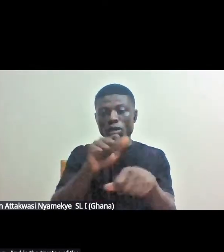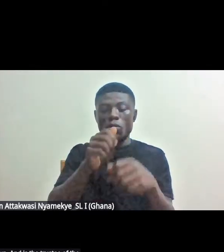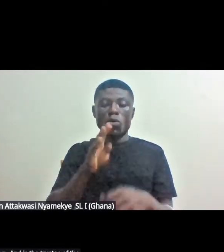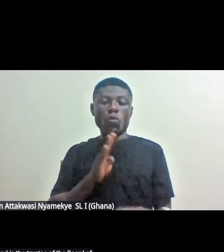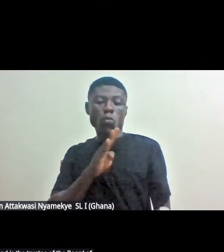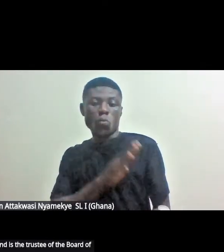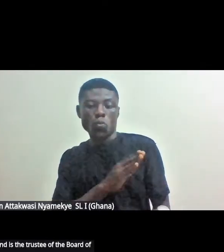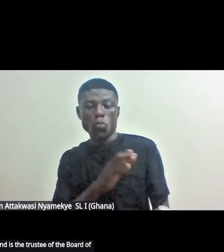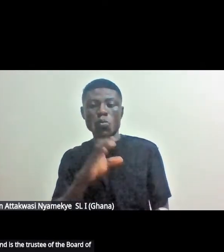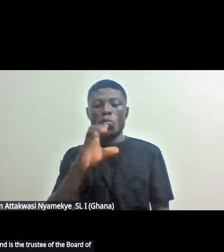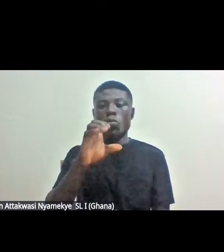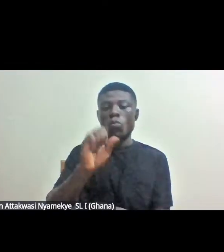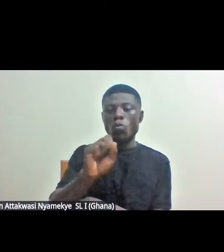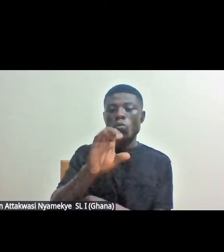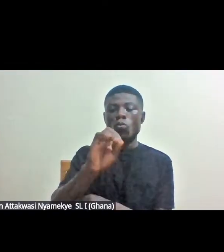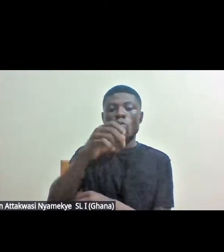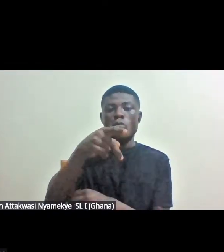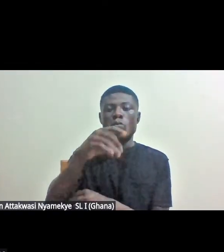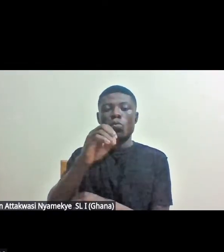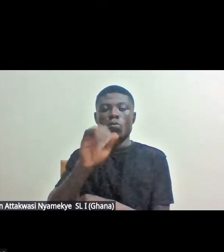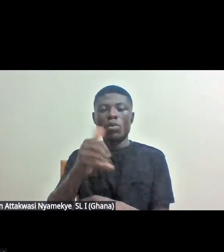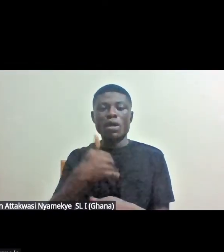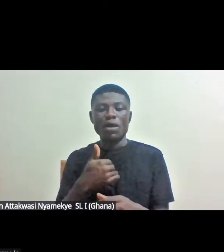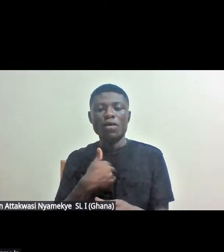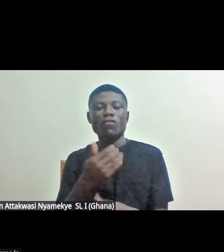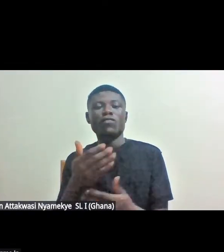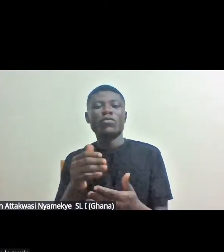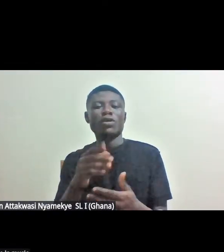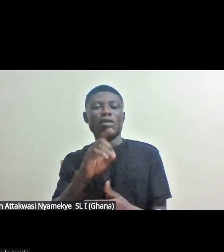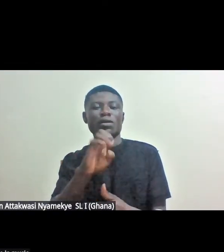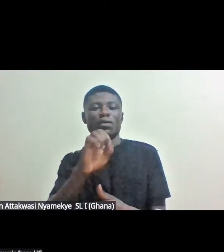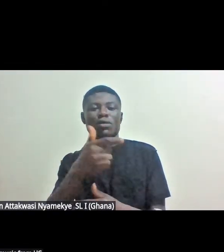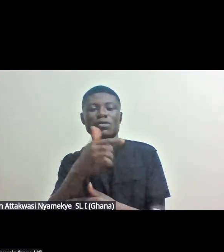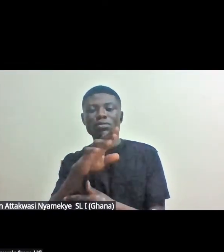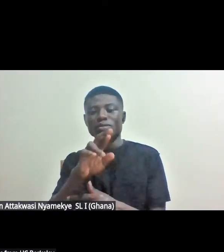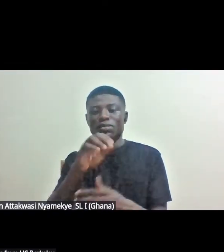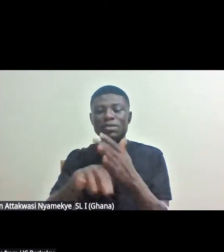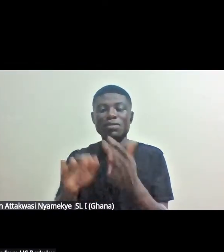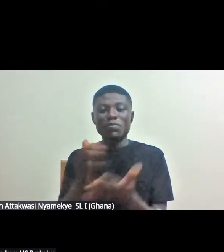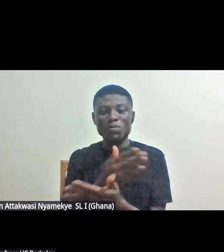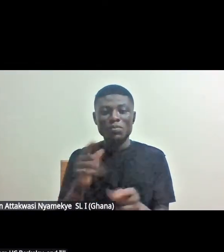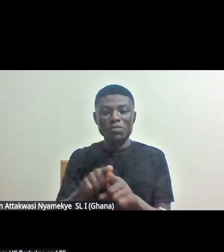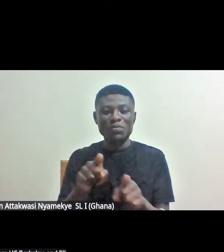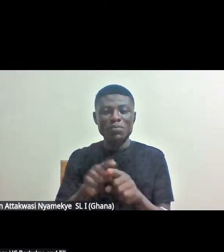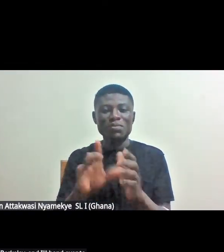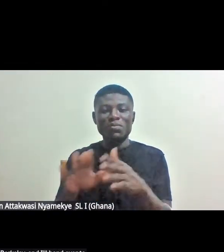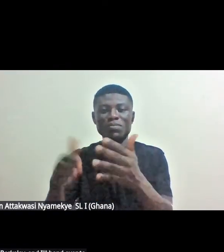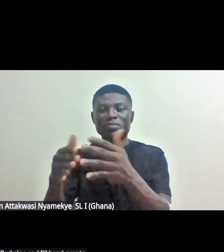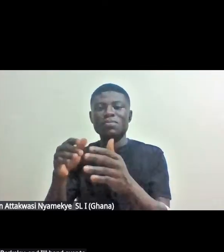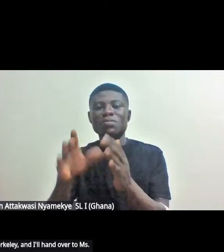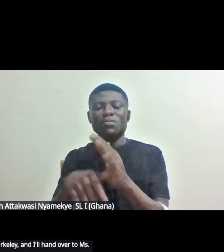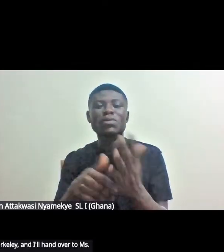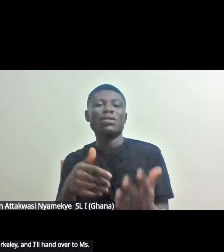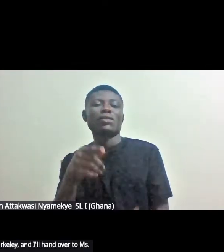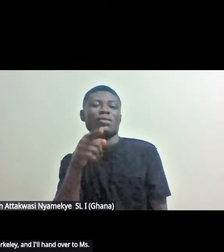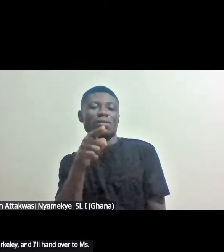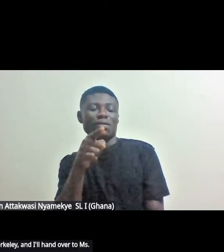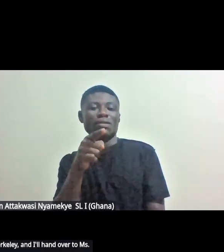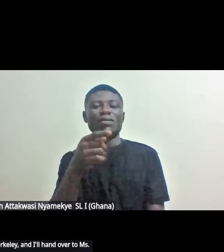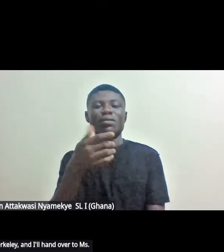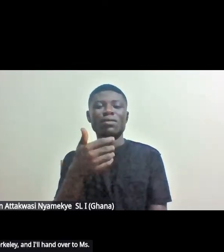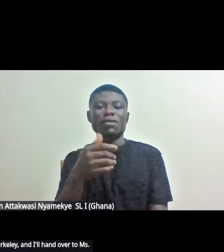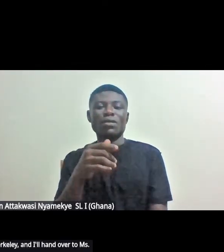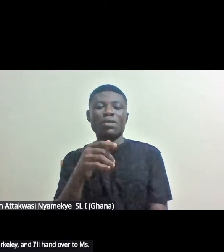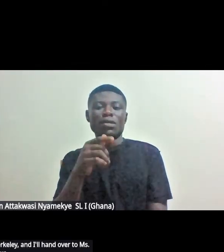Scope. Christopher has a degree in music from UC Berkeley. Now hand over to Ms. Rosalind to speak for a few minutes, and then